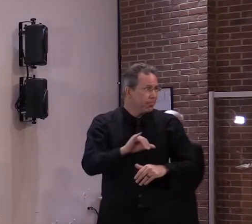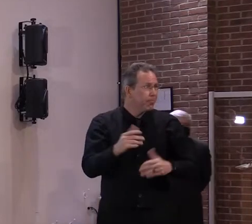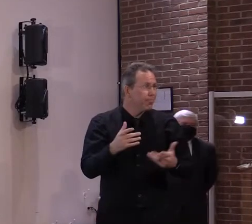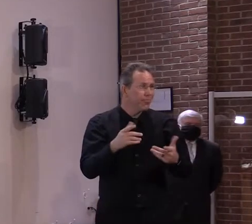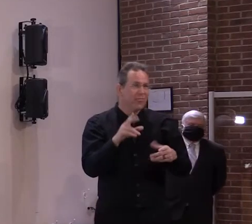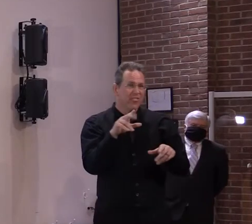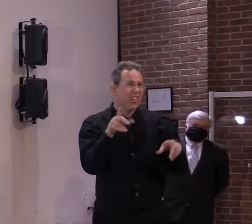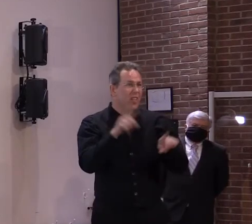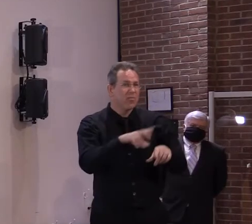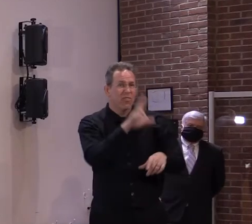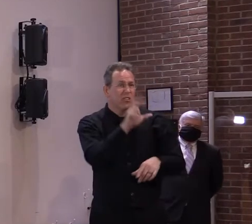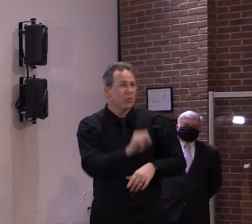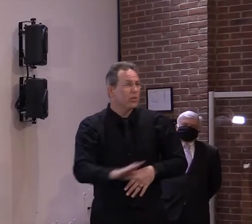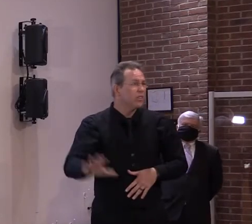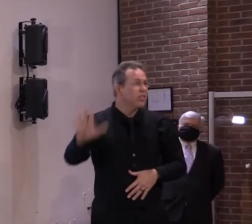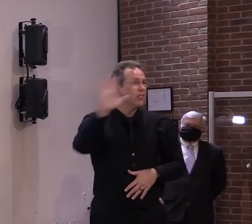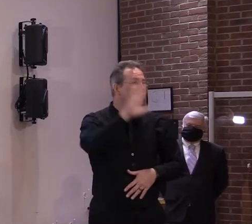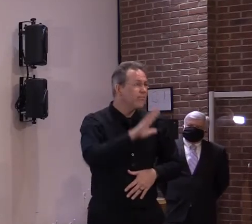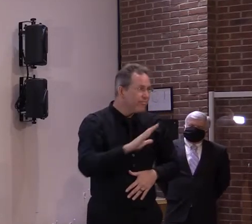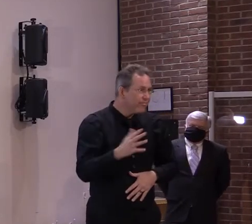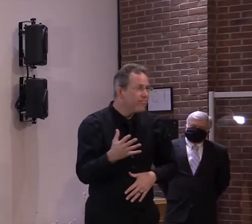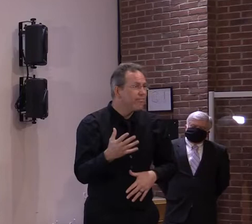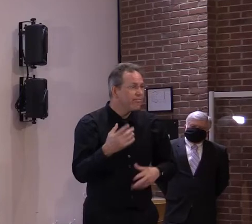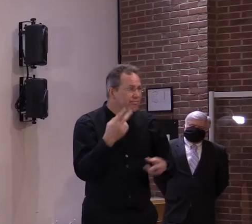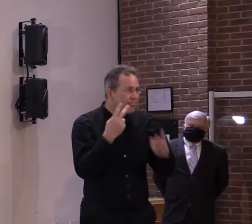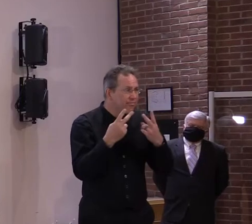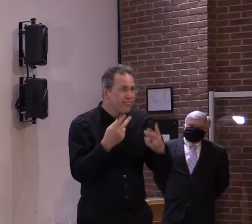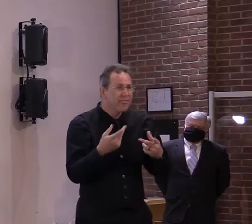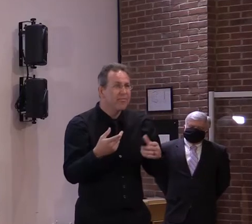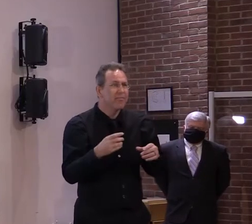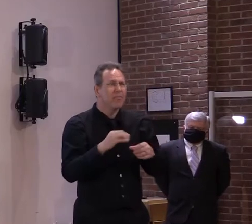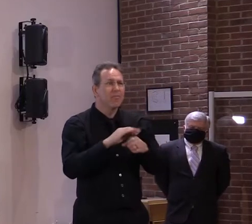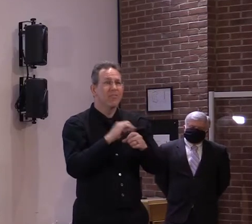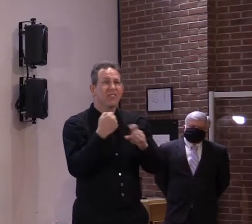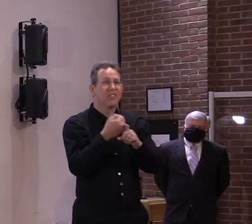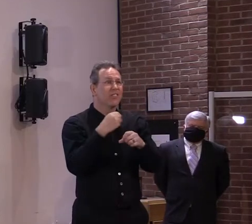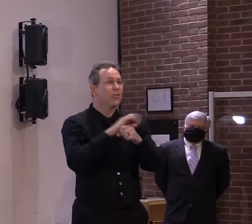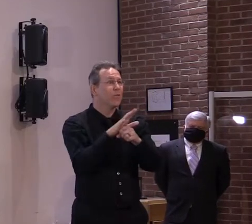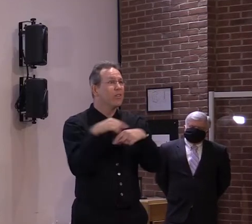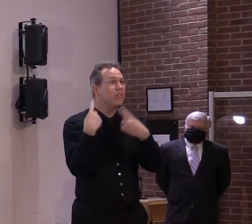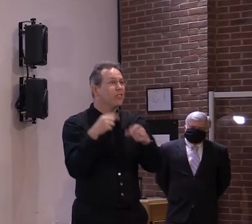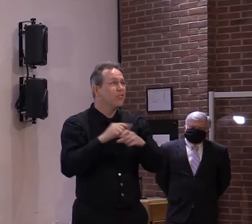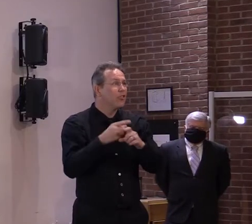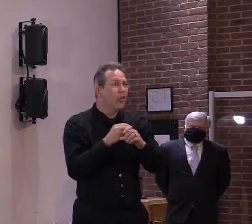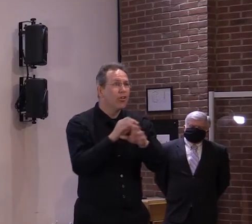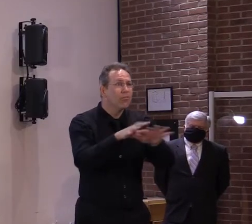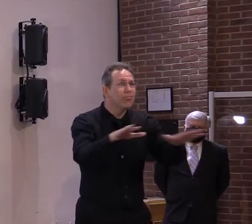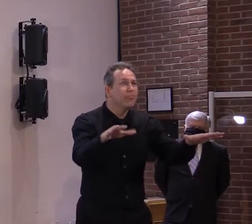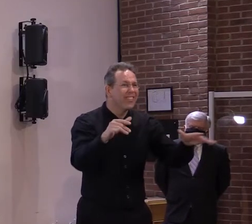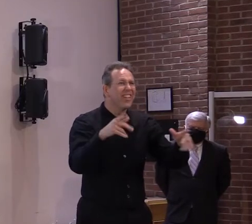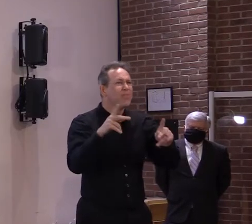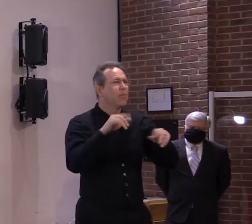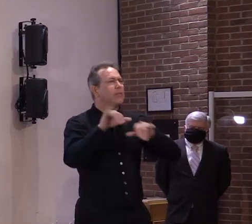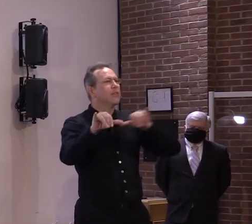that weight has gone up in a certain percent of the population. So the bottom line